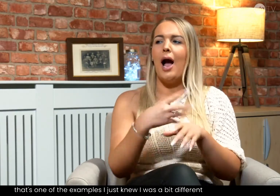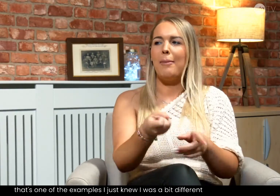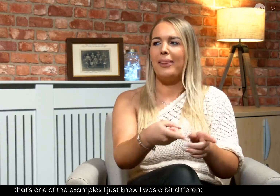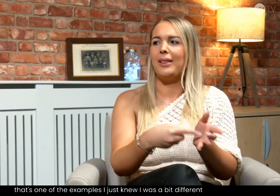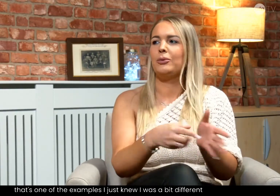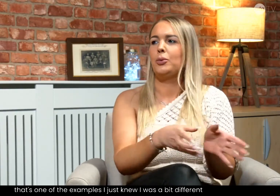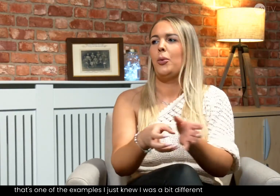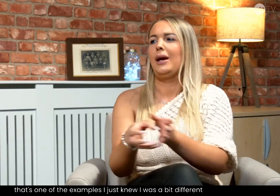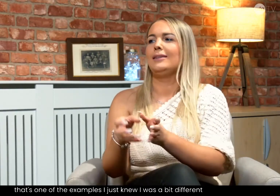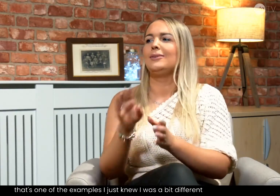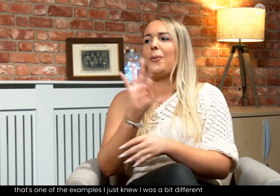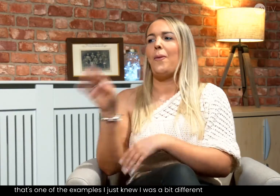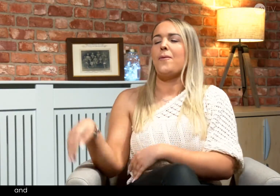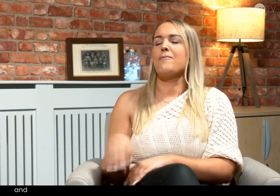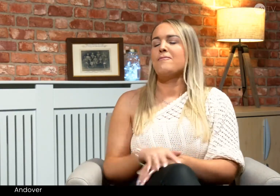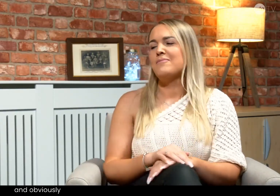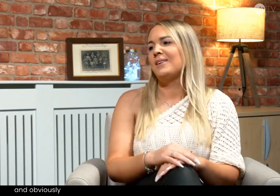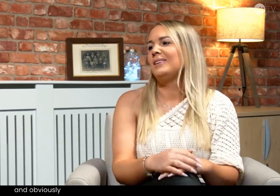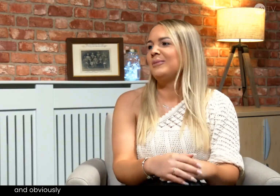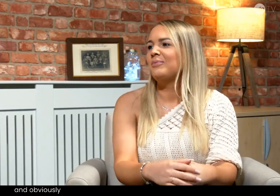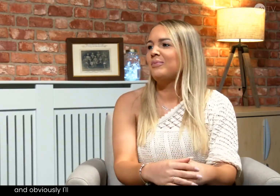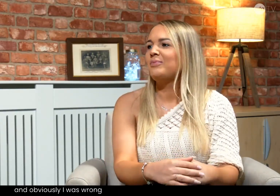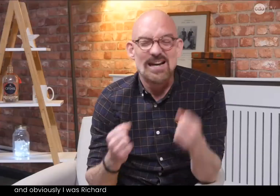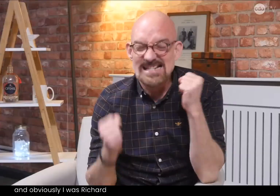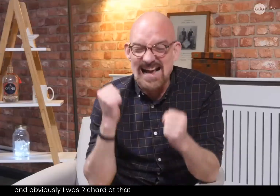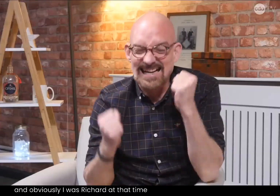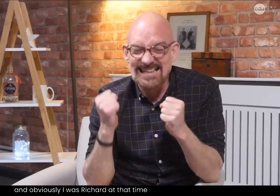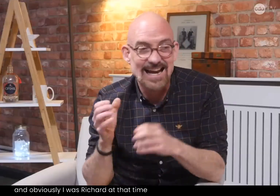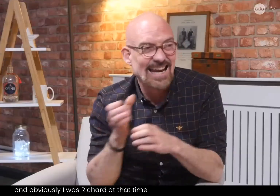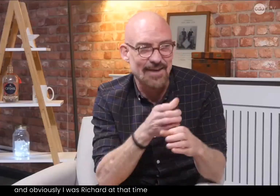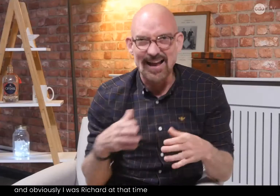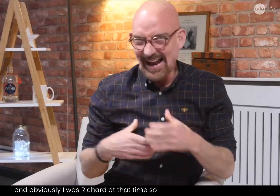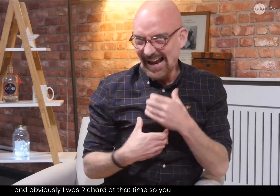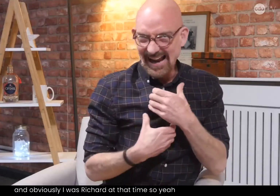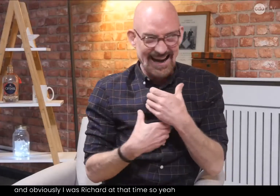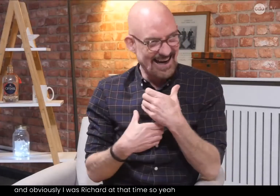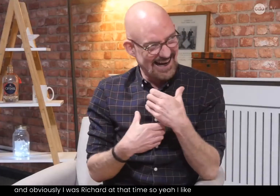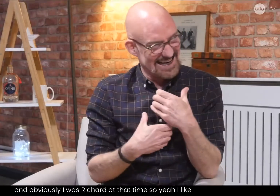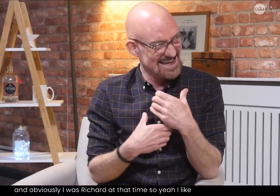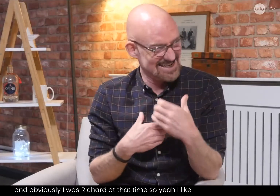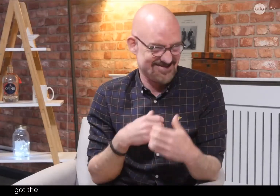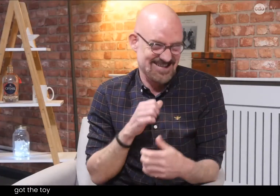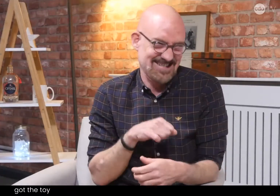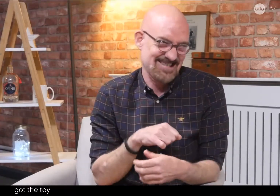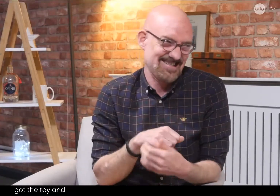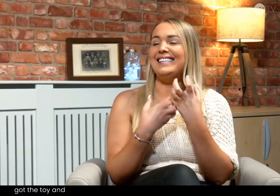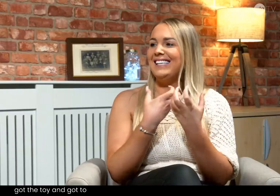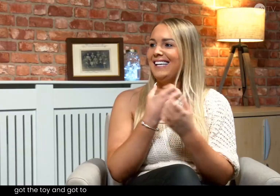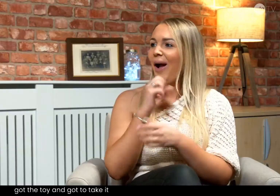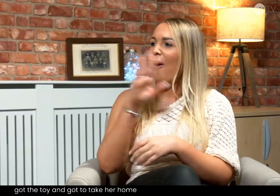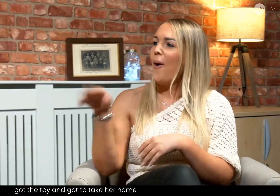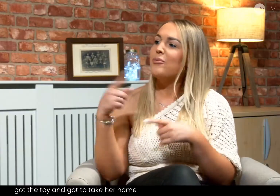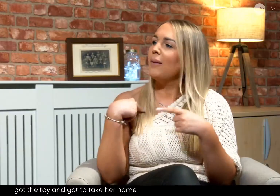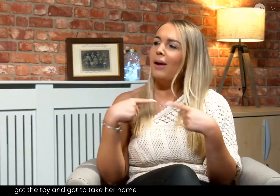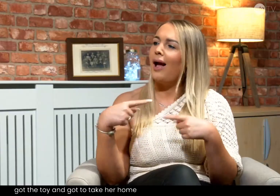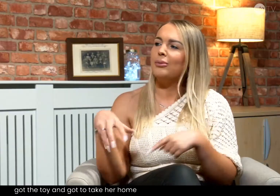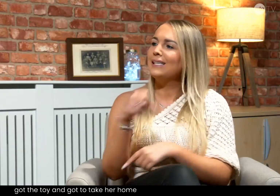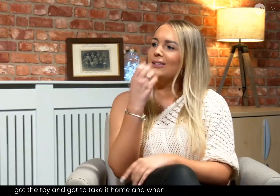And obviously I was Richard at that time. So yeah, I luckily got the toy and I got to take it home. And were you really happy with that then when you went